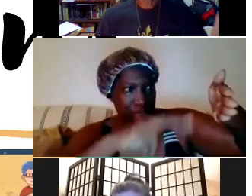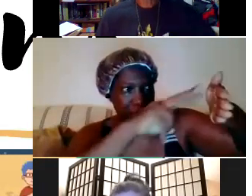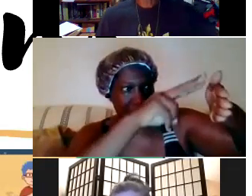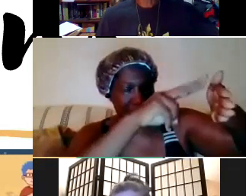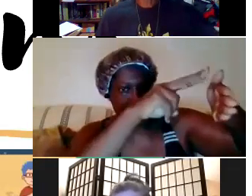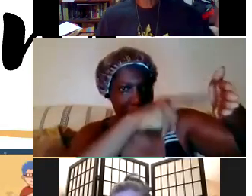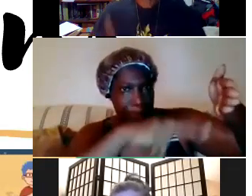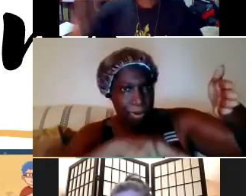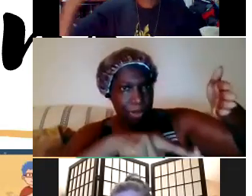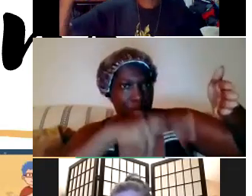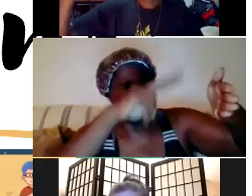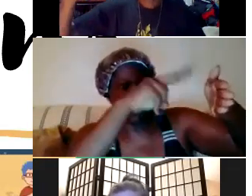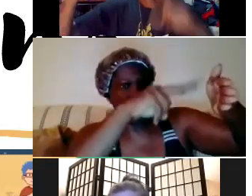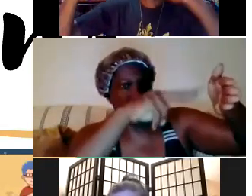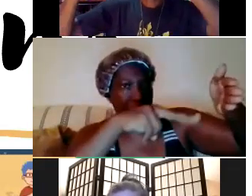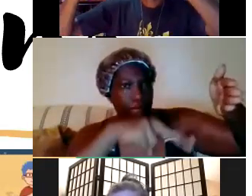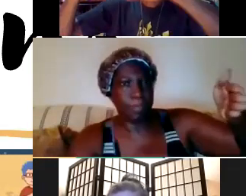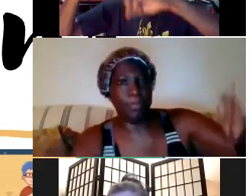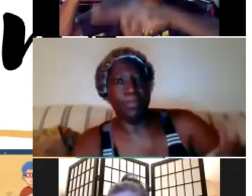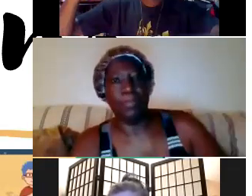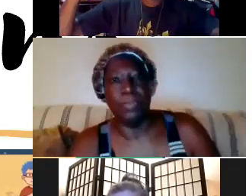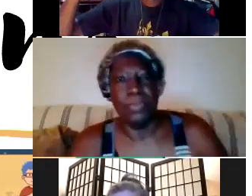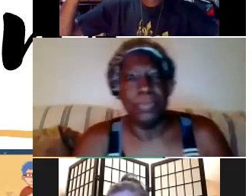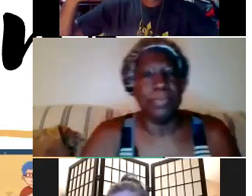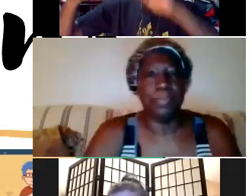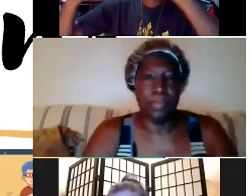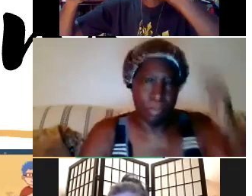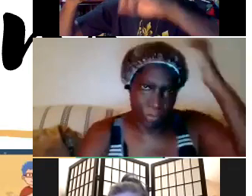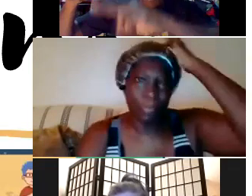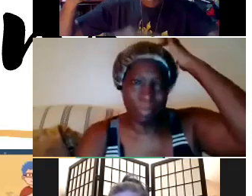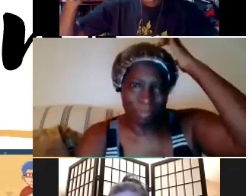page. Oh, okay. Oh, okay. Yeah, it makes sense.